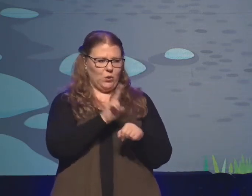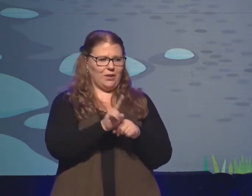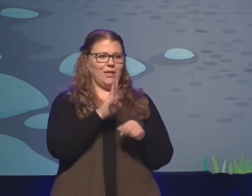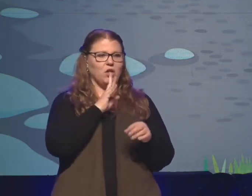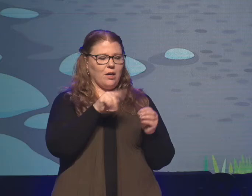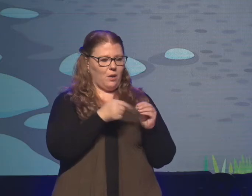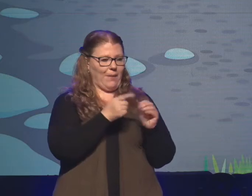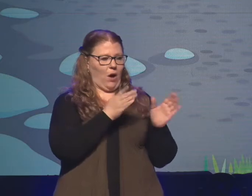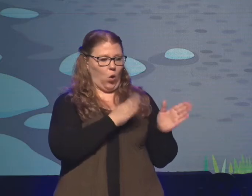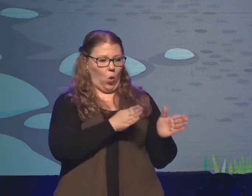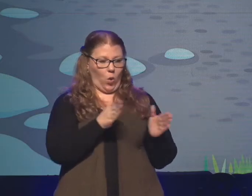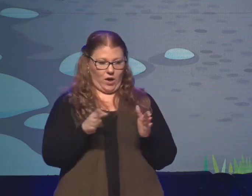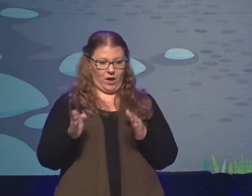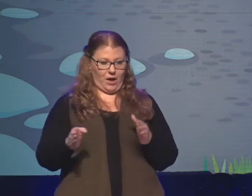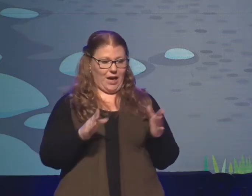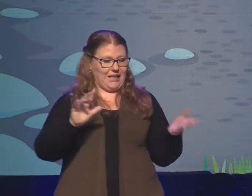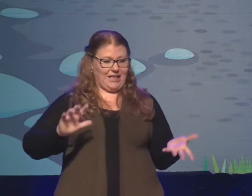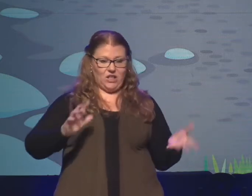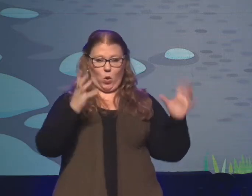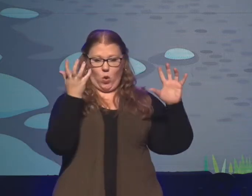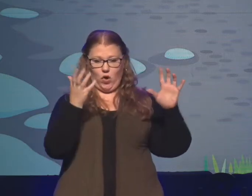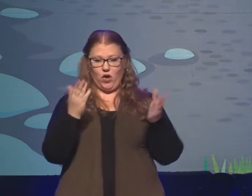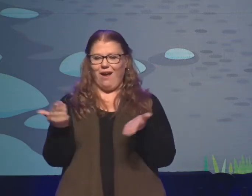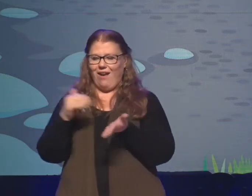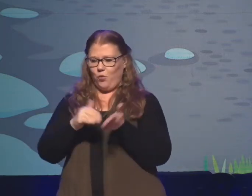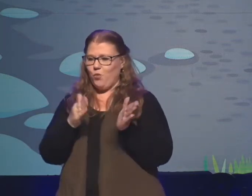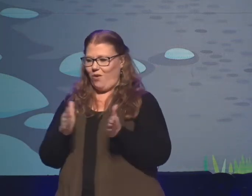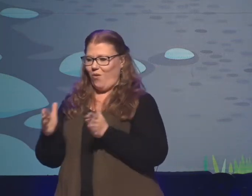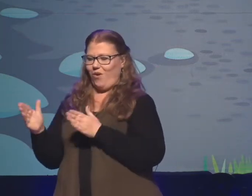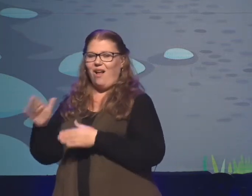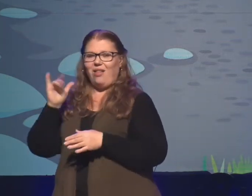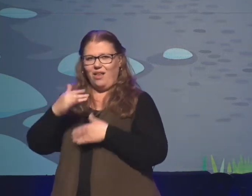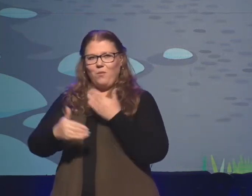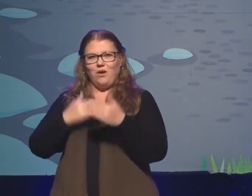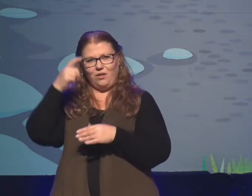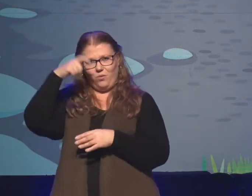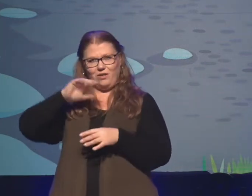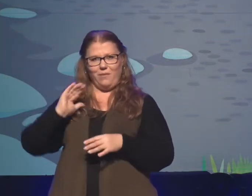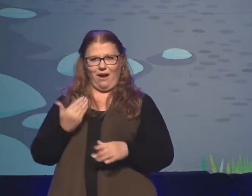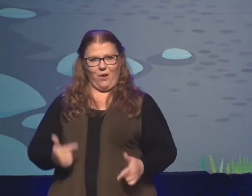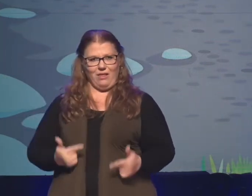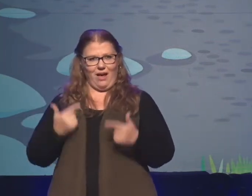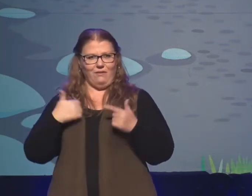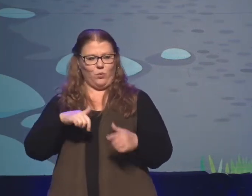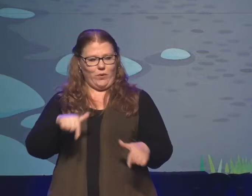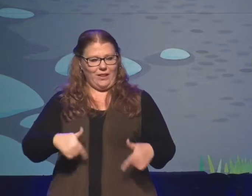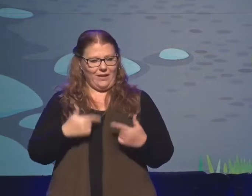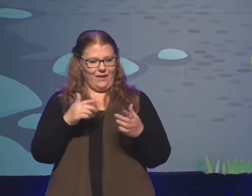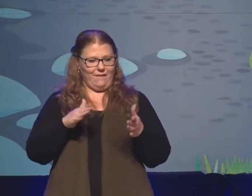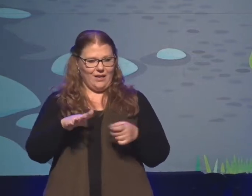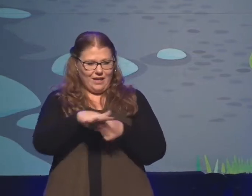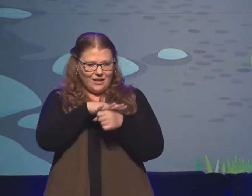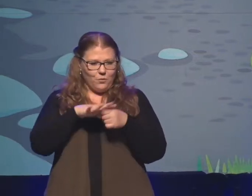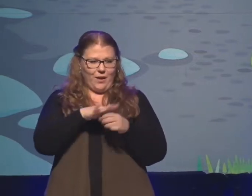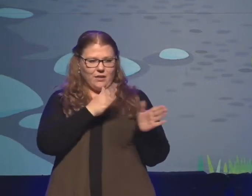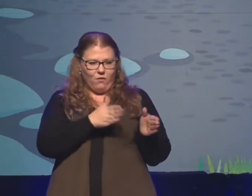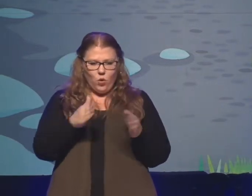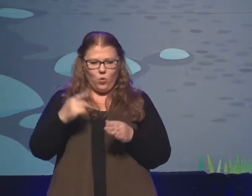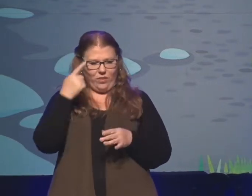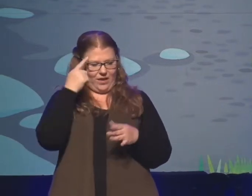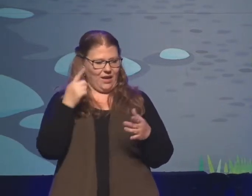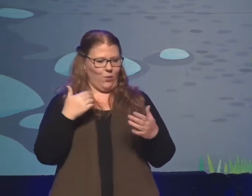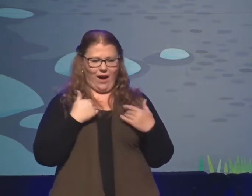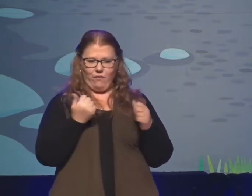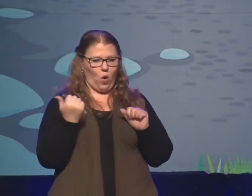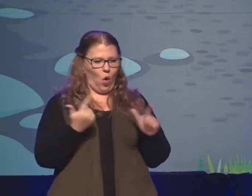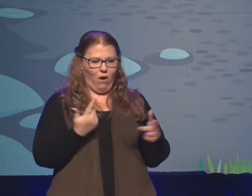order, disorder, and reorder, that this is the process of wisdom in our lives, that we live in a space of order. We think we have it all figured out.